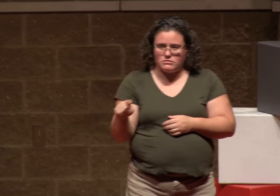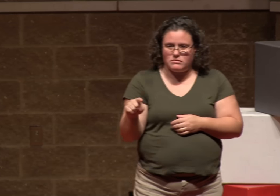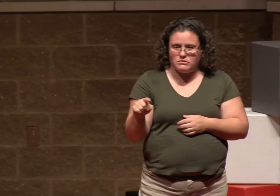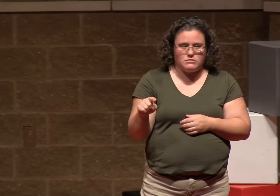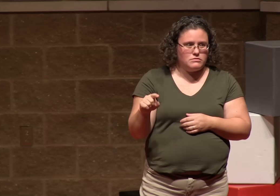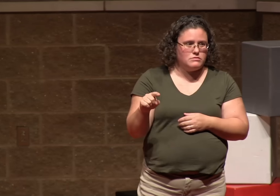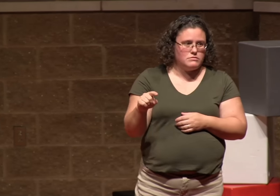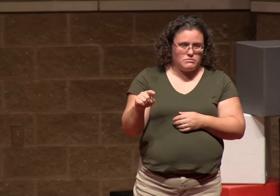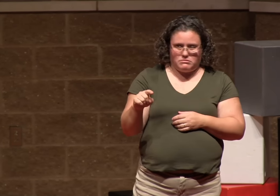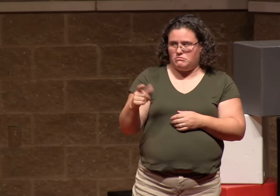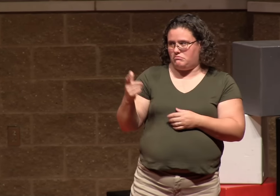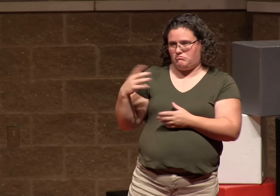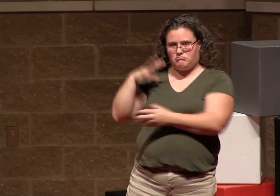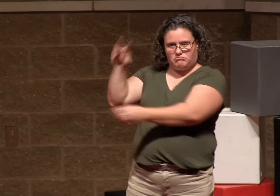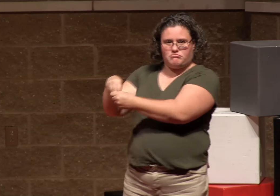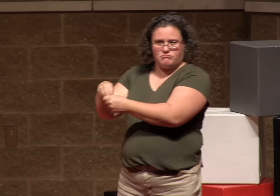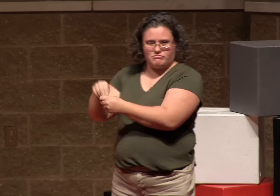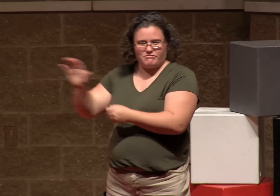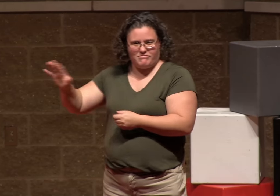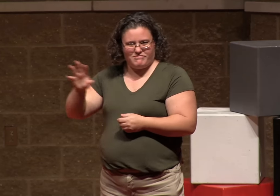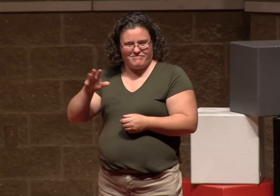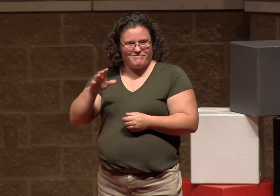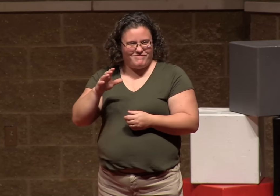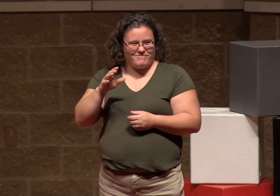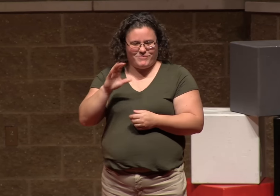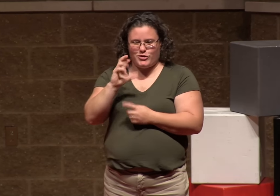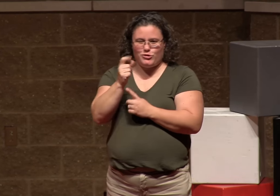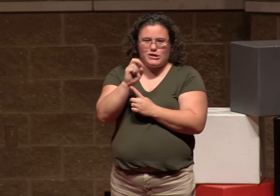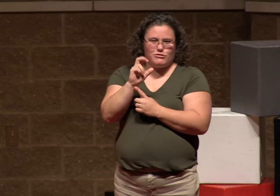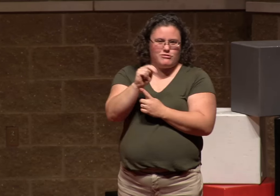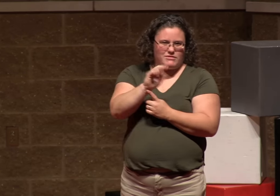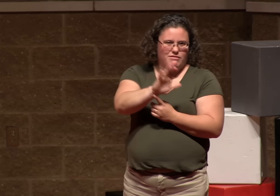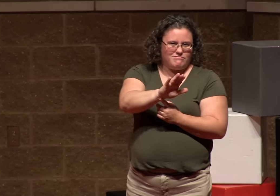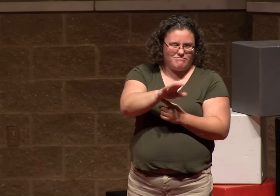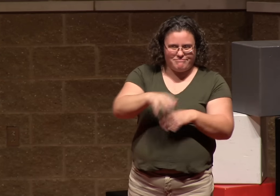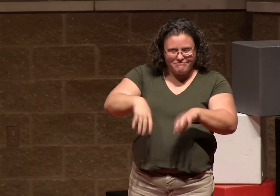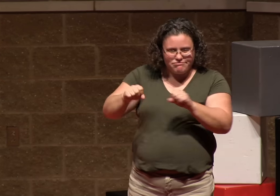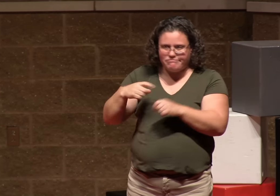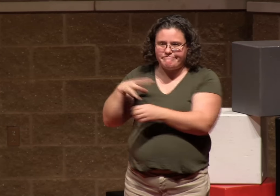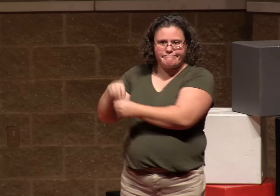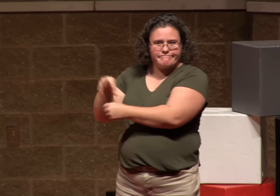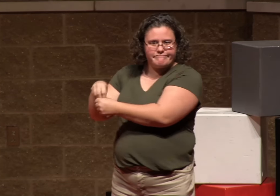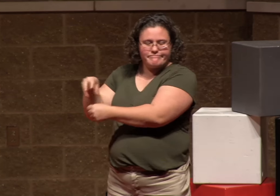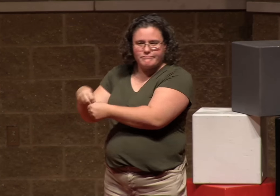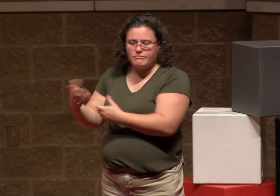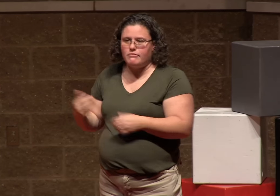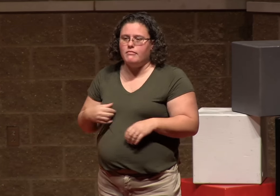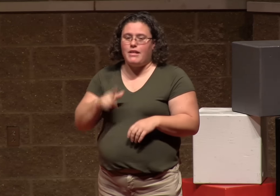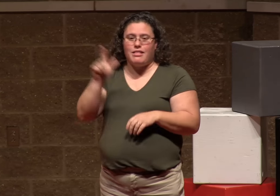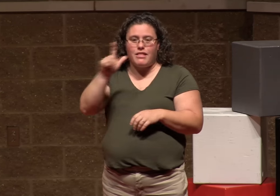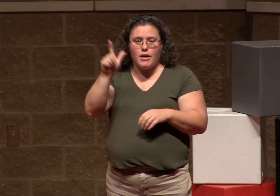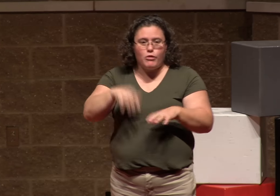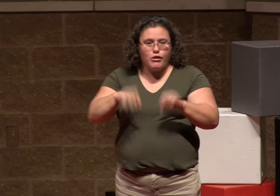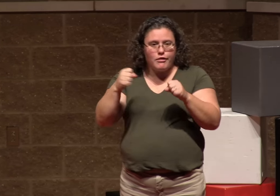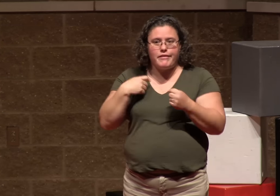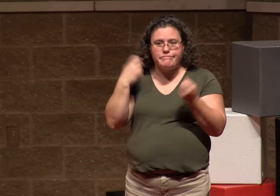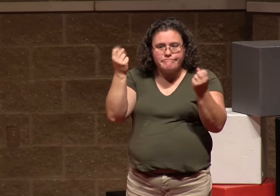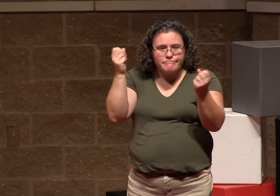the Wizard of Oz celebration, I was involved in that. Up in Chesterton, I was involved in that a lot.